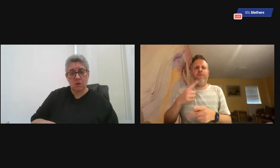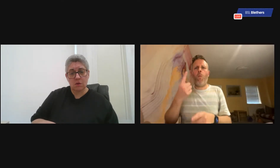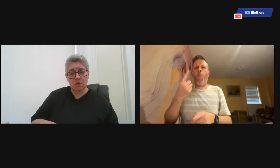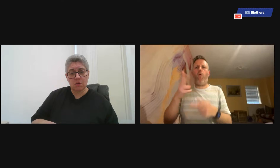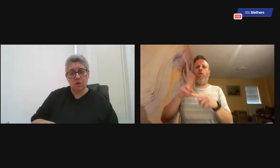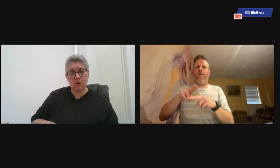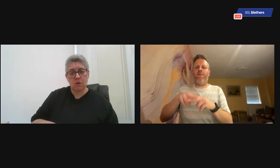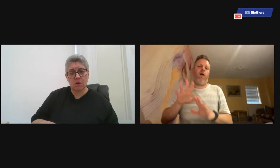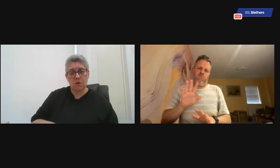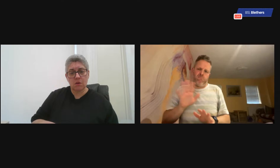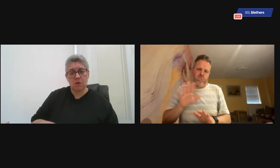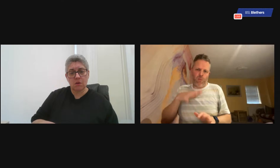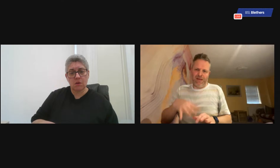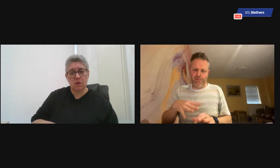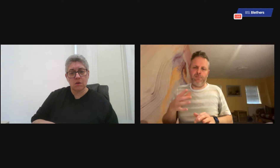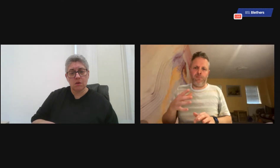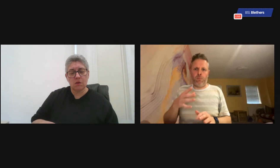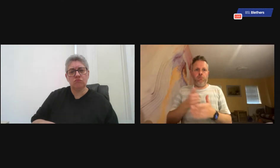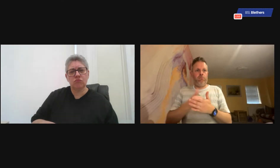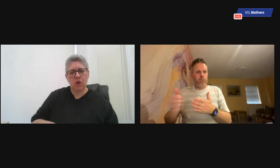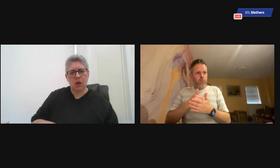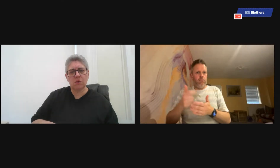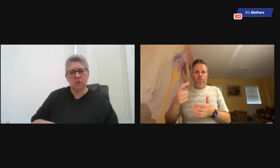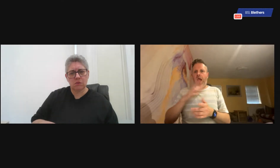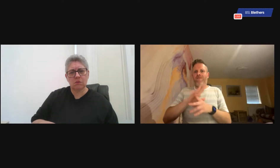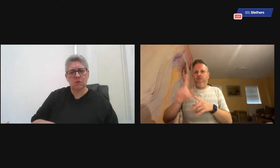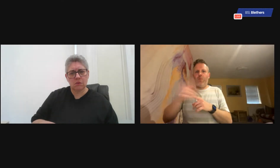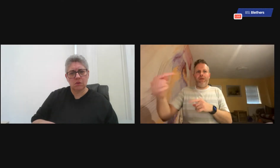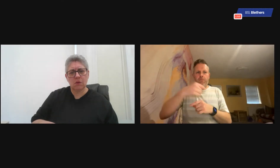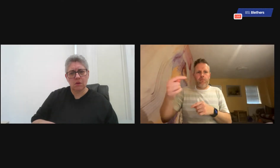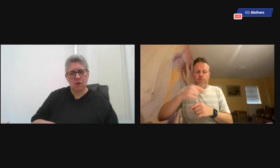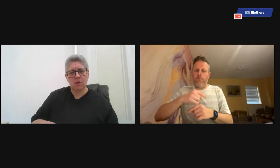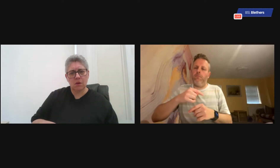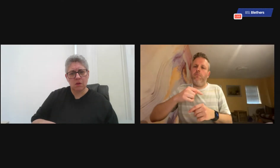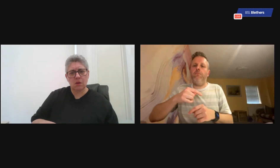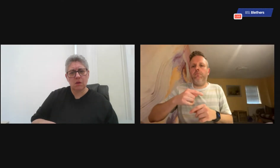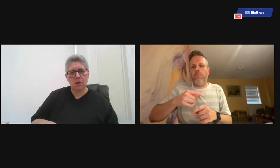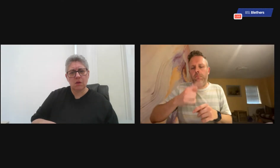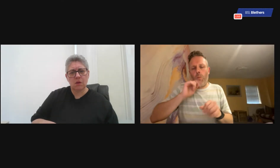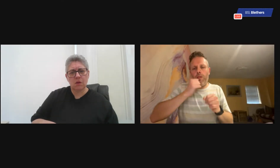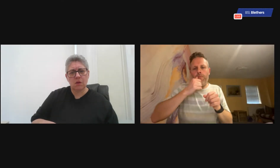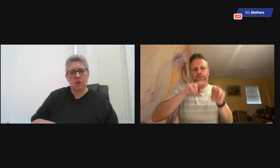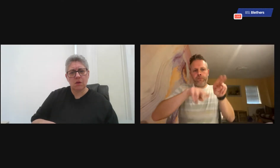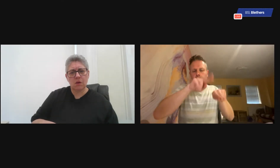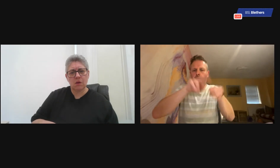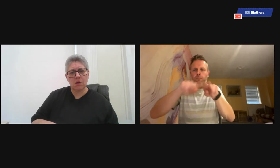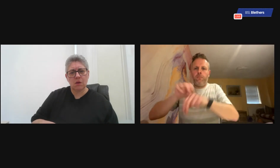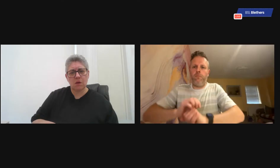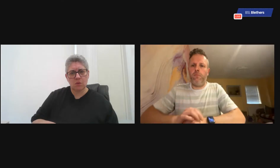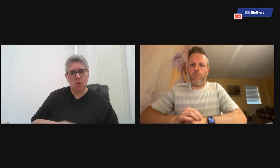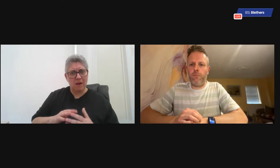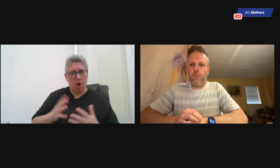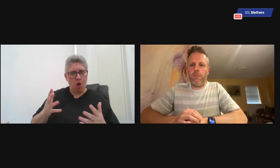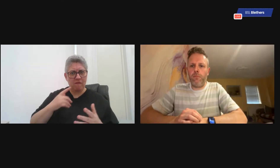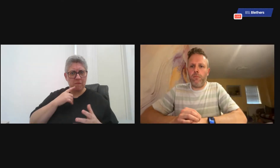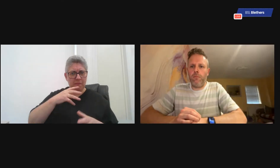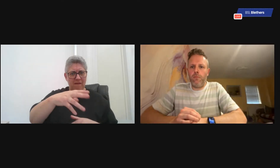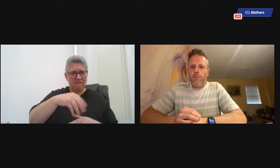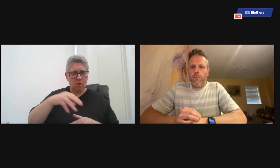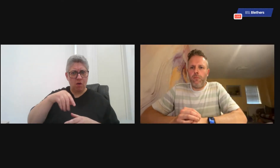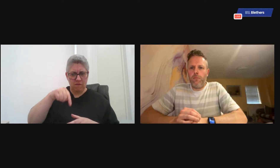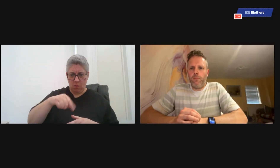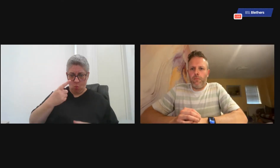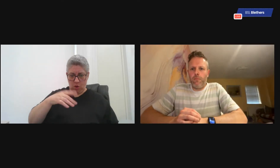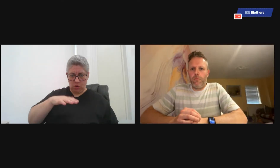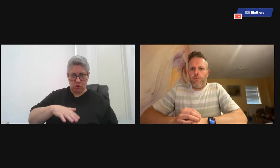them if they're regular visitors. If it's a one-off, no, that's not required. But certainly if someone was visiting regularly to the family, there would